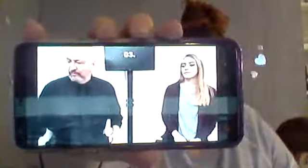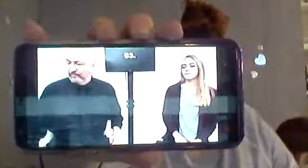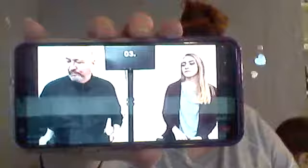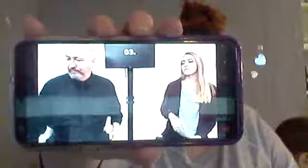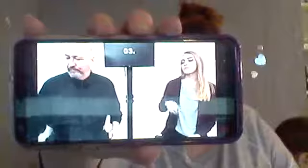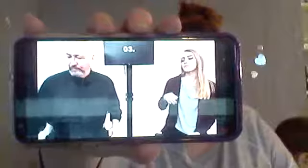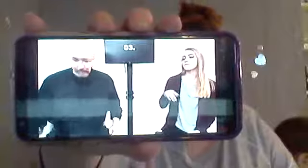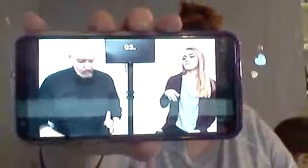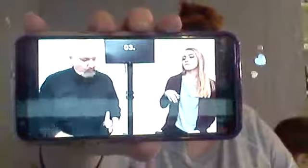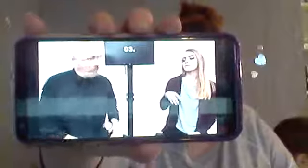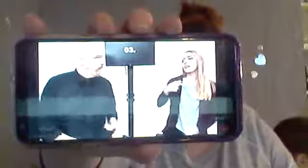That's Rach.